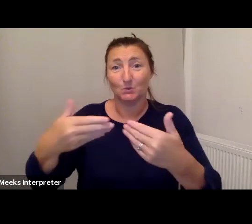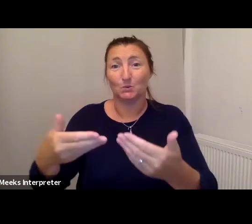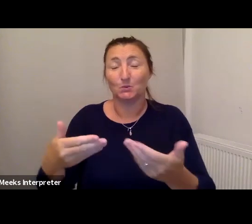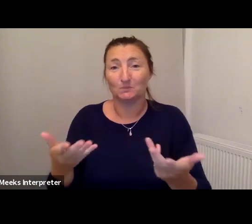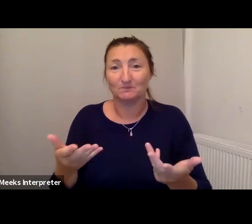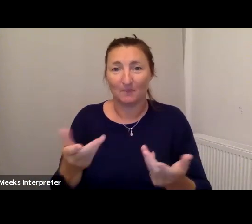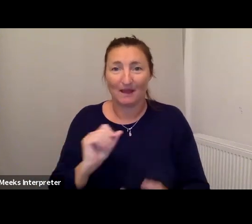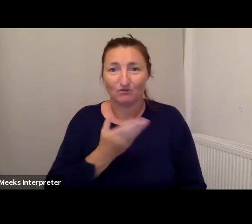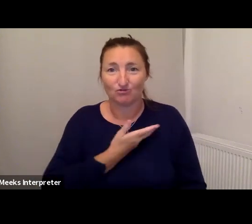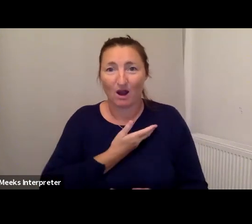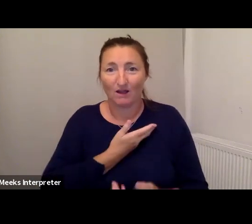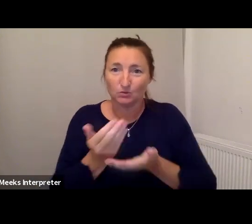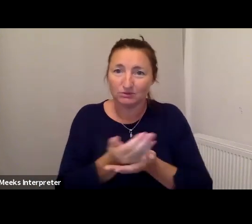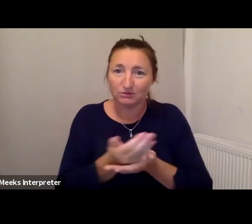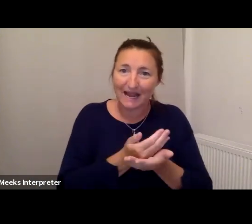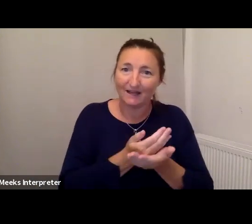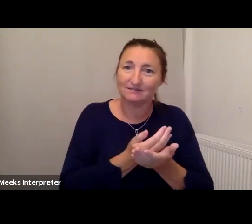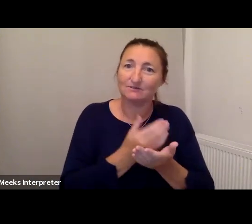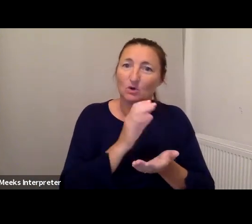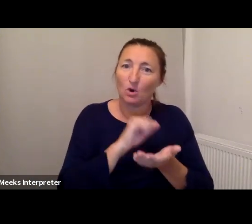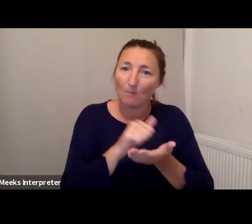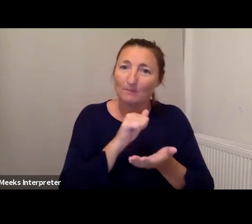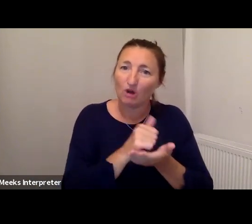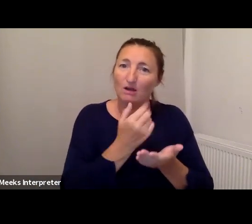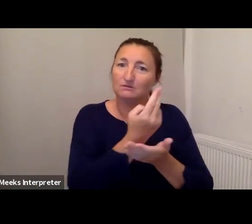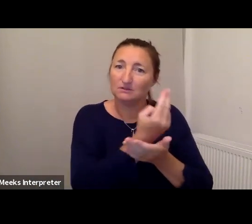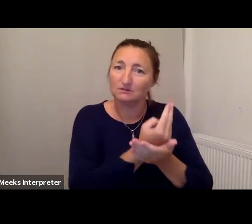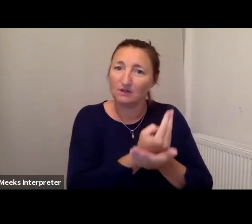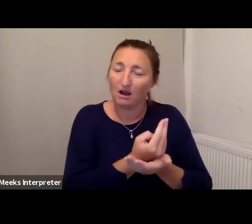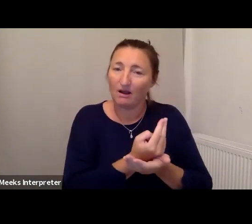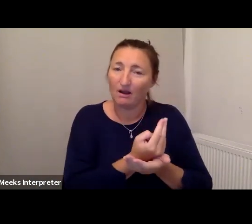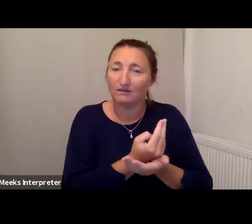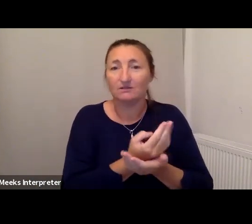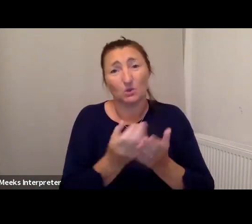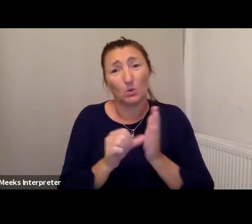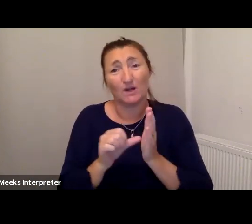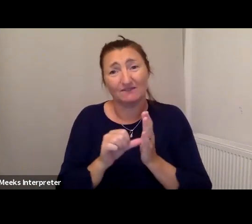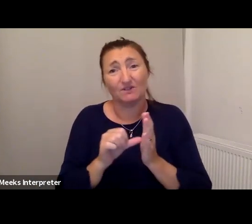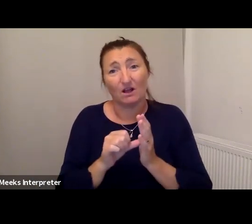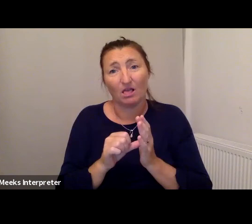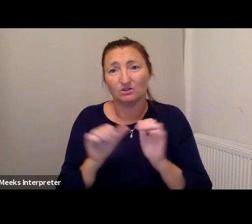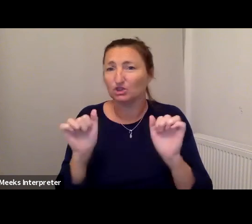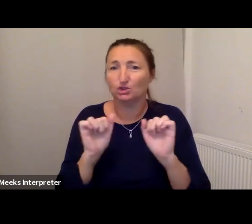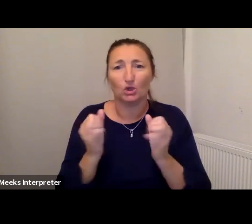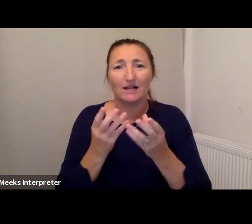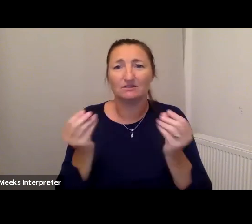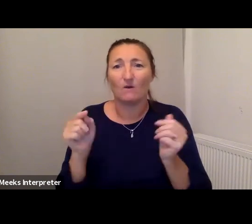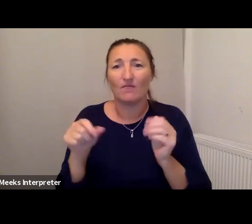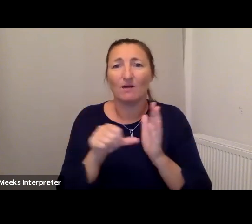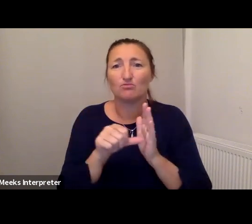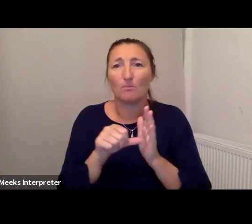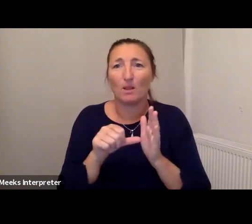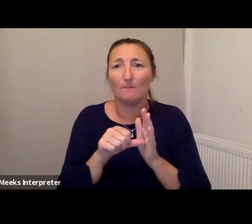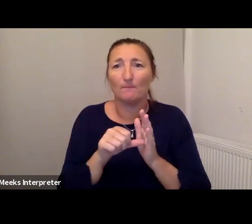have a right to be able to protect their designs, and it's a really hard problem, and I don't think it's been solved properly. The